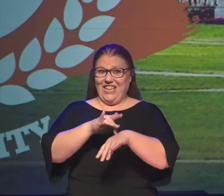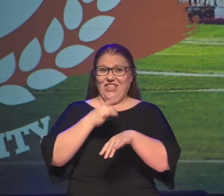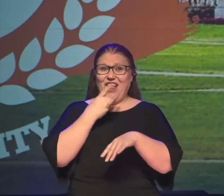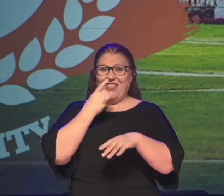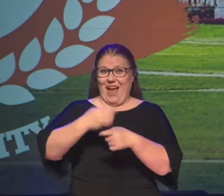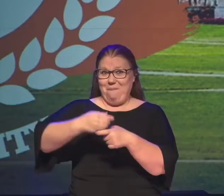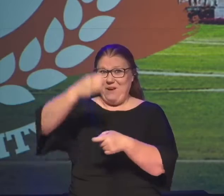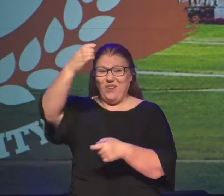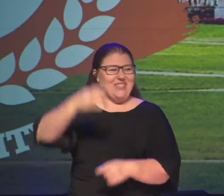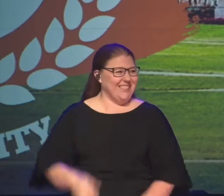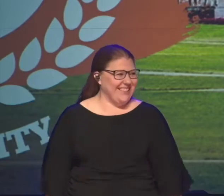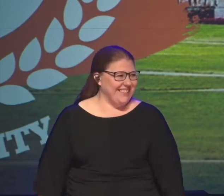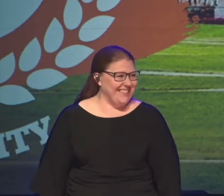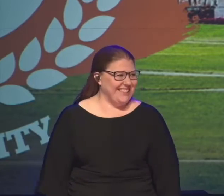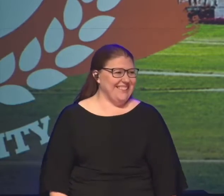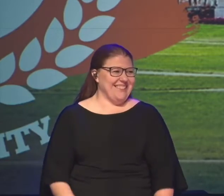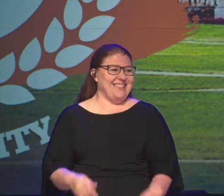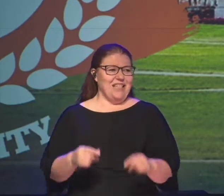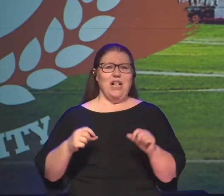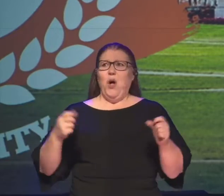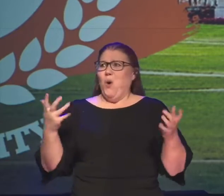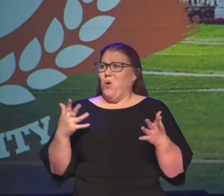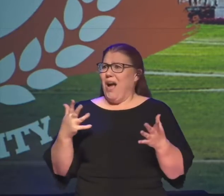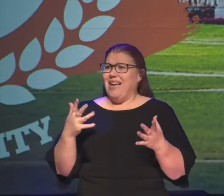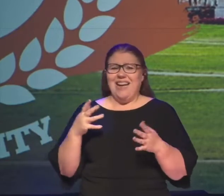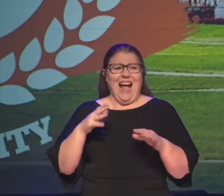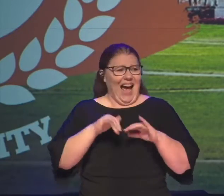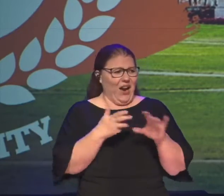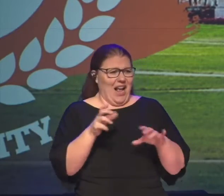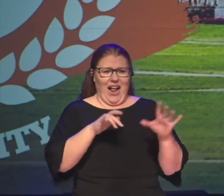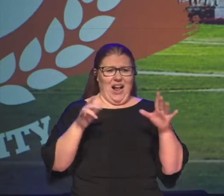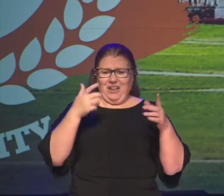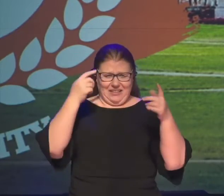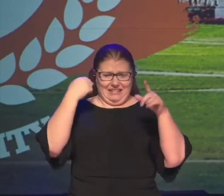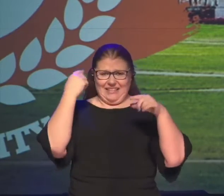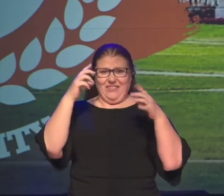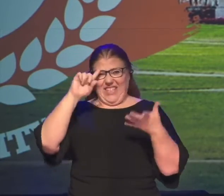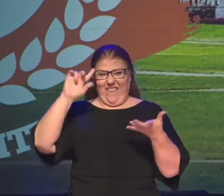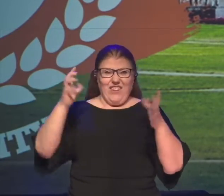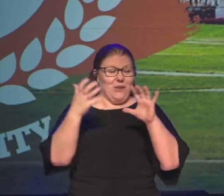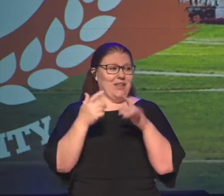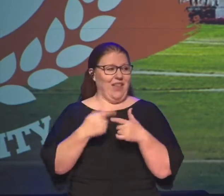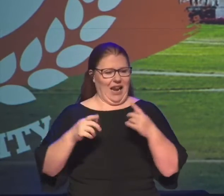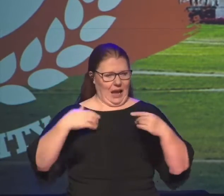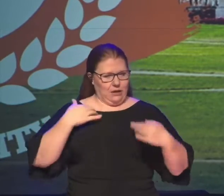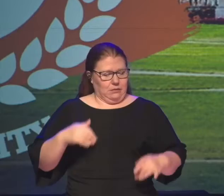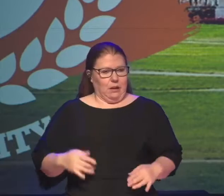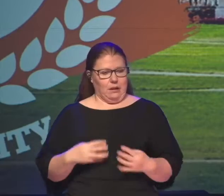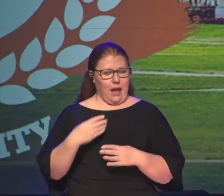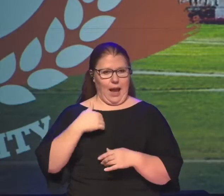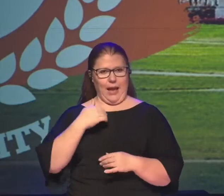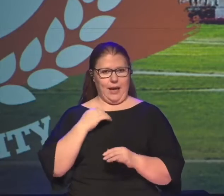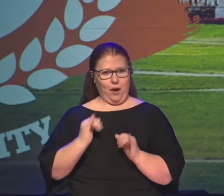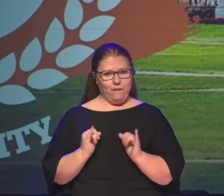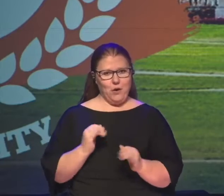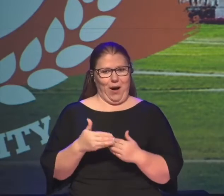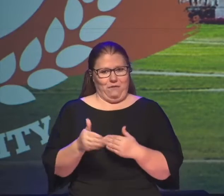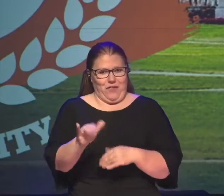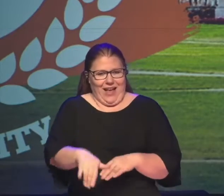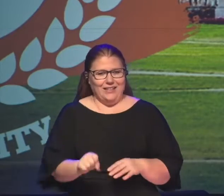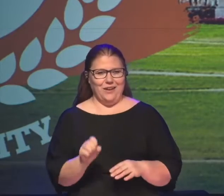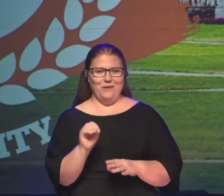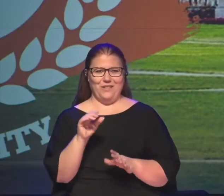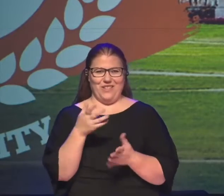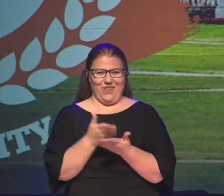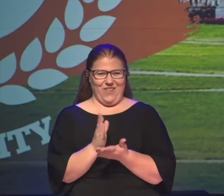it either, right? Like I pulled in, I was like, what? Who did? How did it? What? Where? And then I had to compose myself because I had an interview right after that. So it was